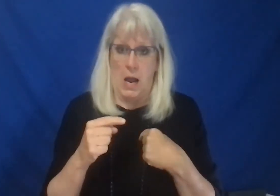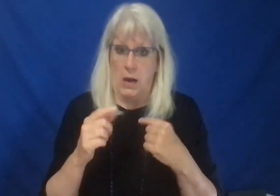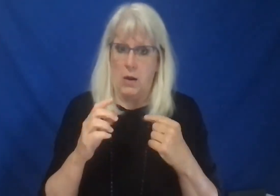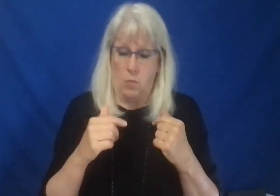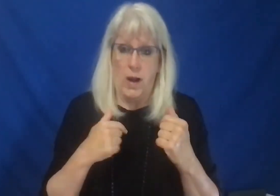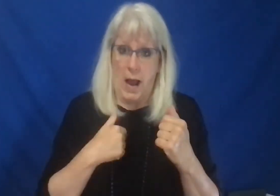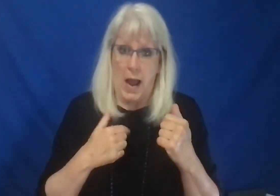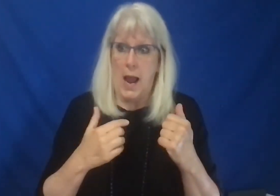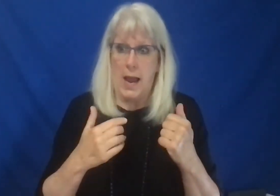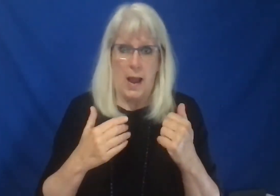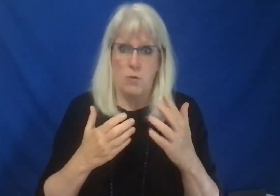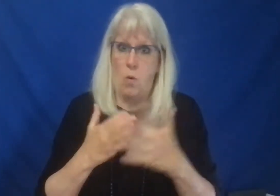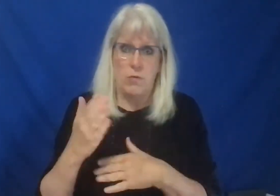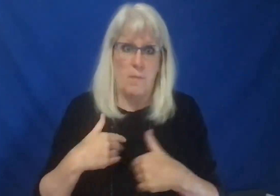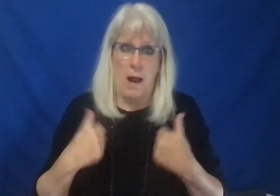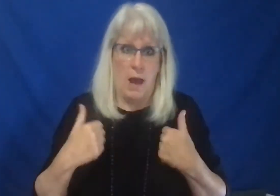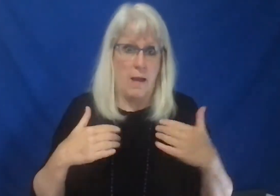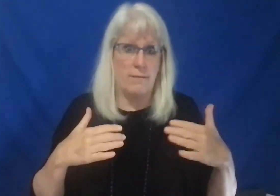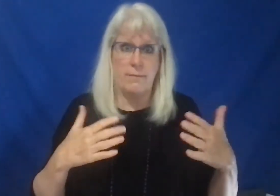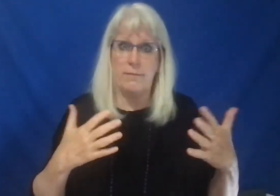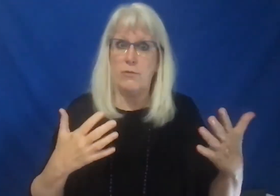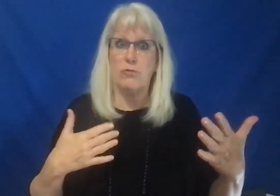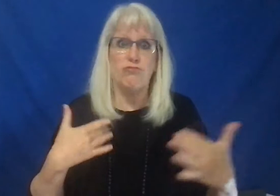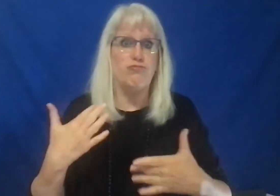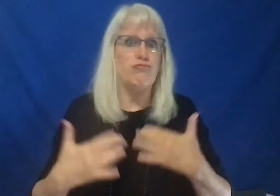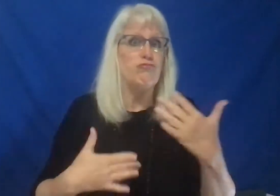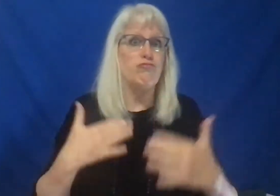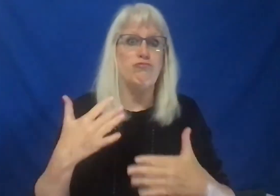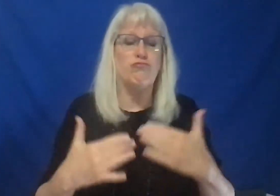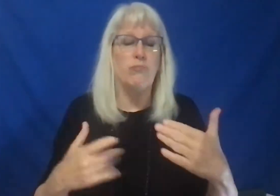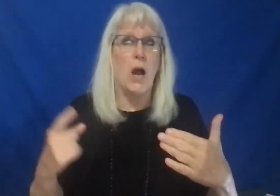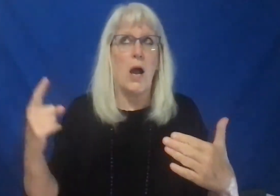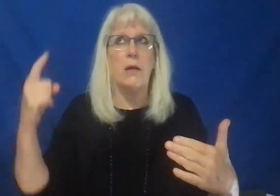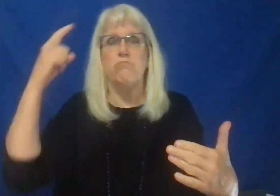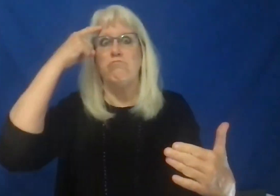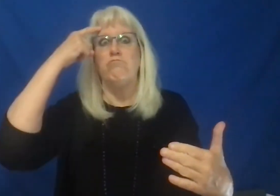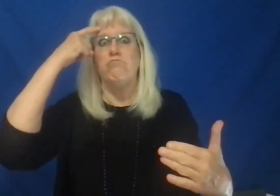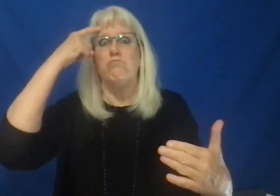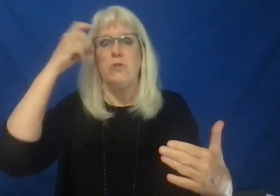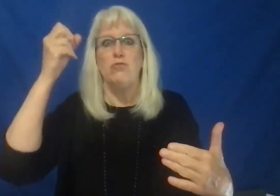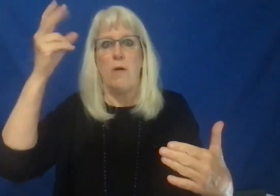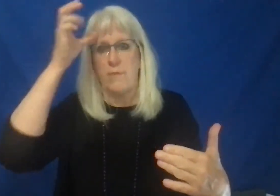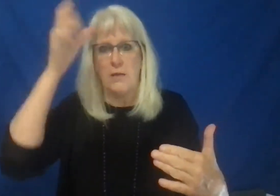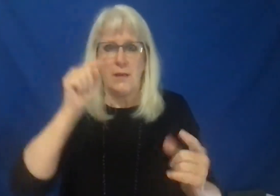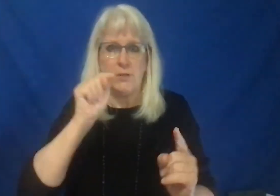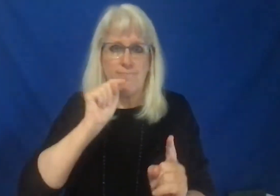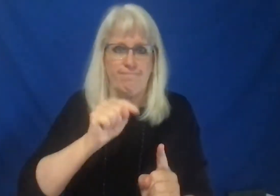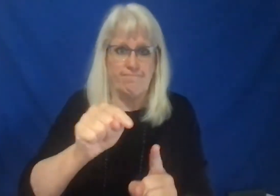walking through my daily life with the people I love, and they are as practical to me